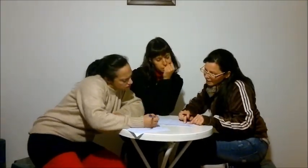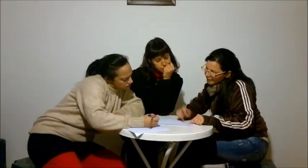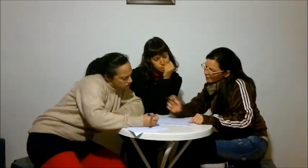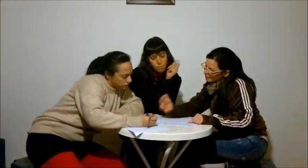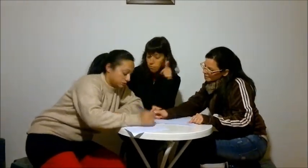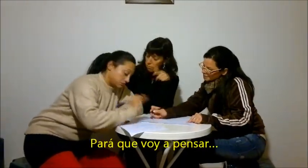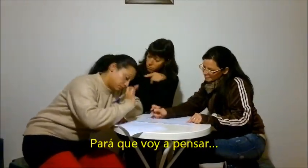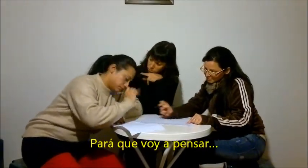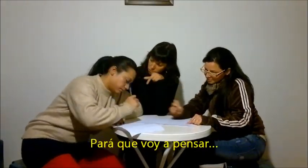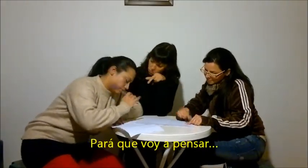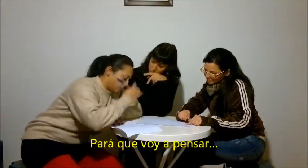so